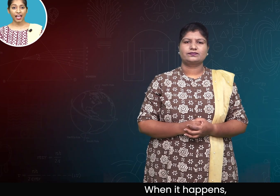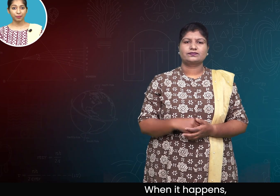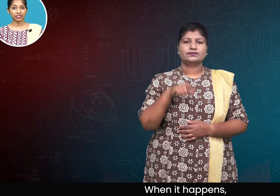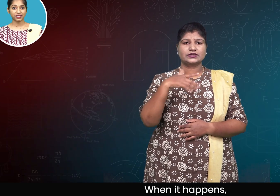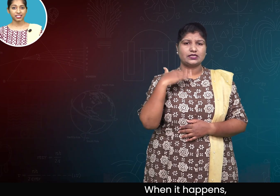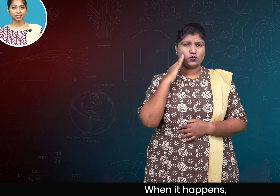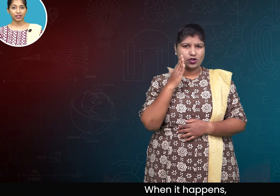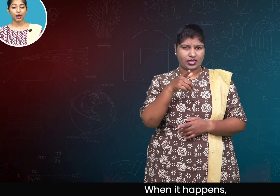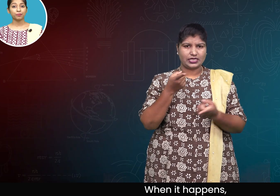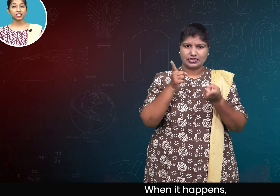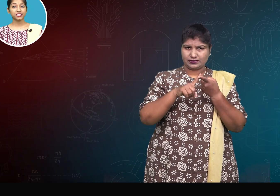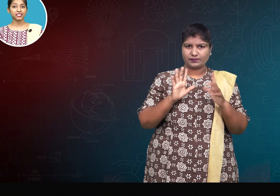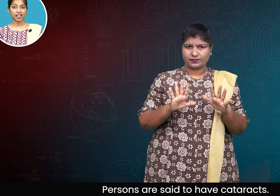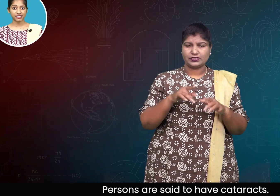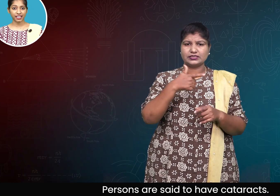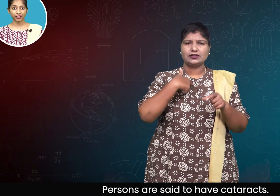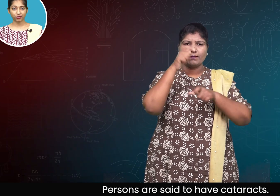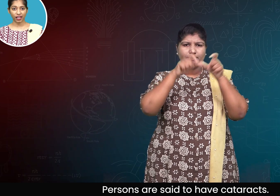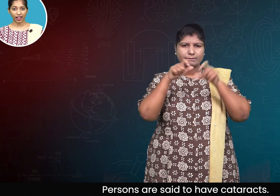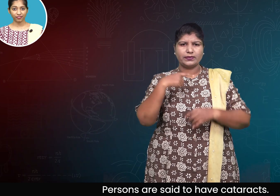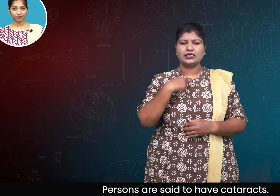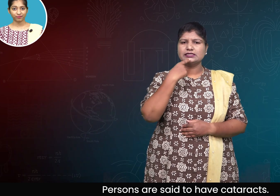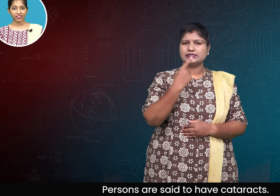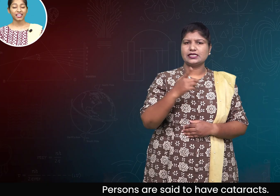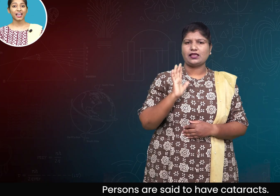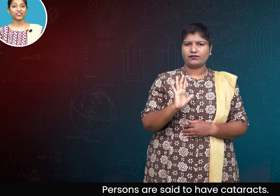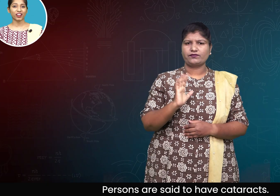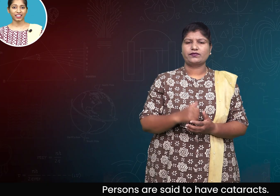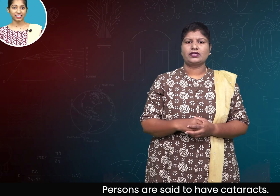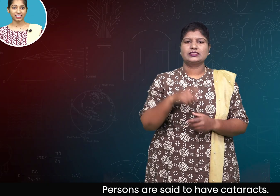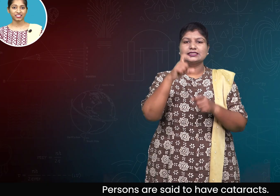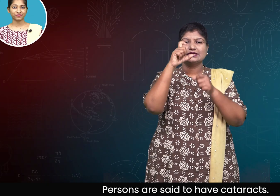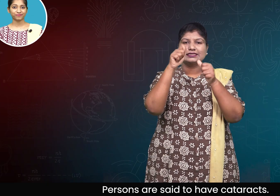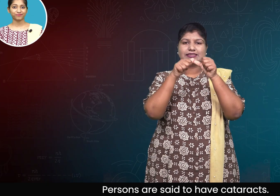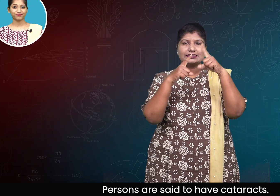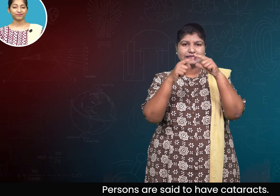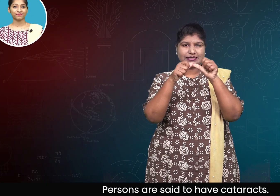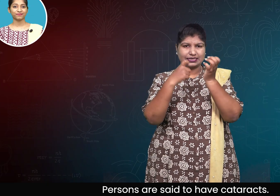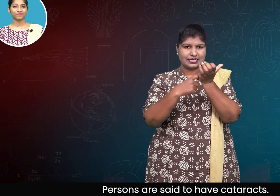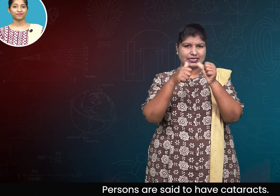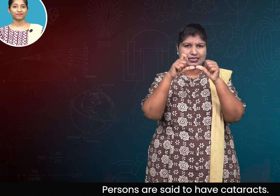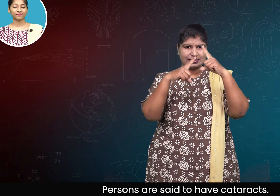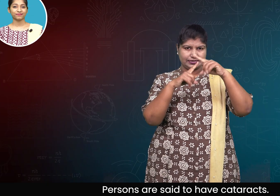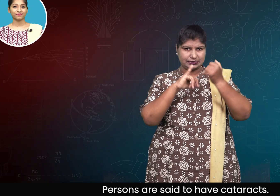When it happens, persons are said to have cataracts.